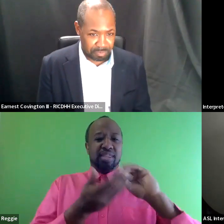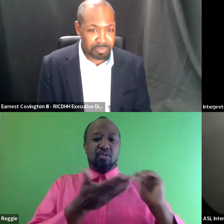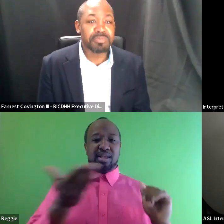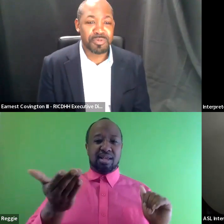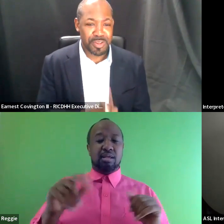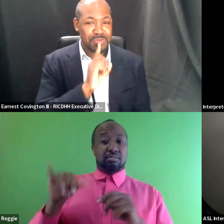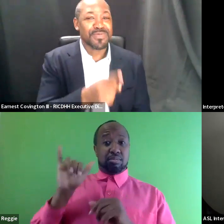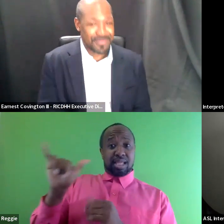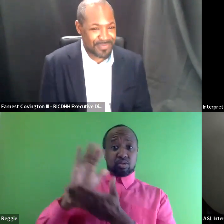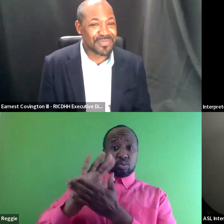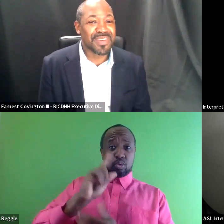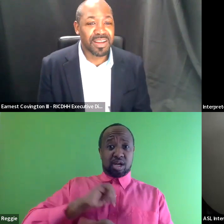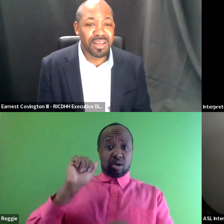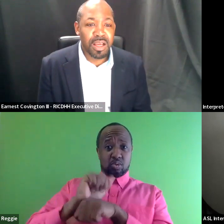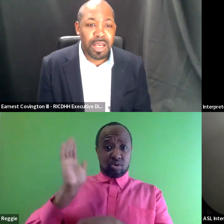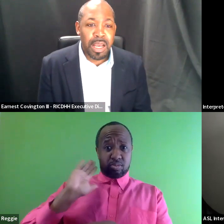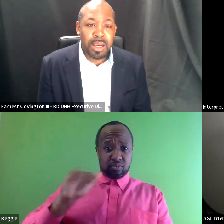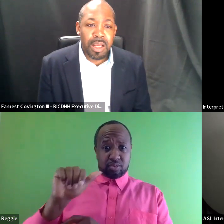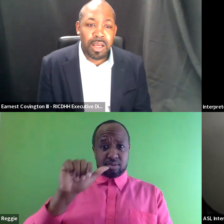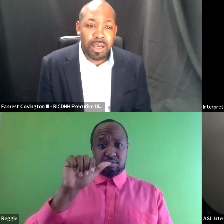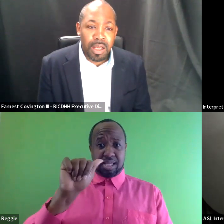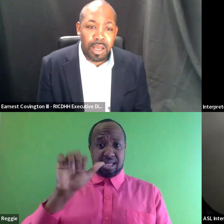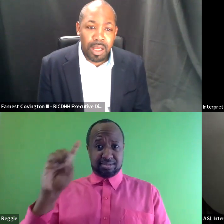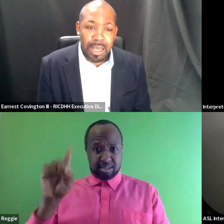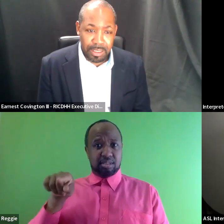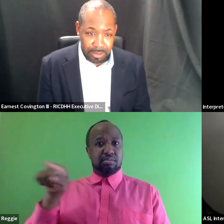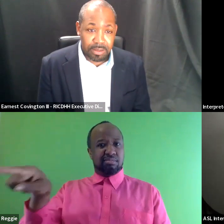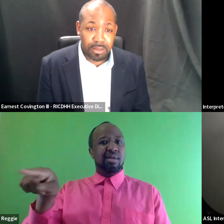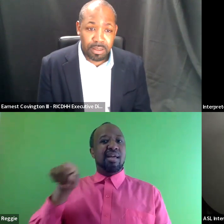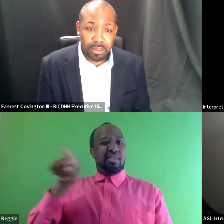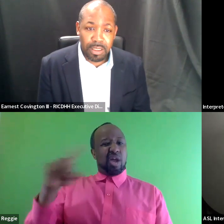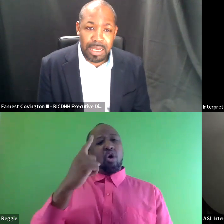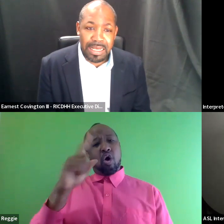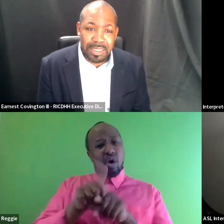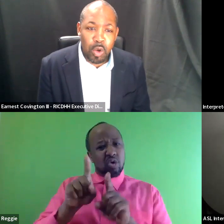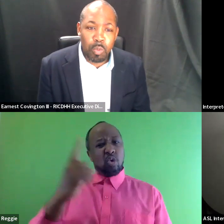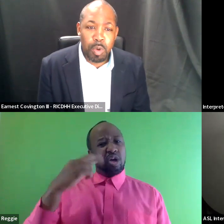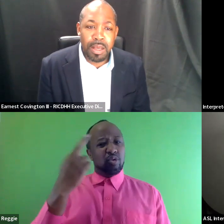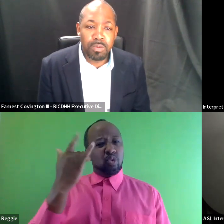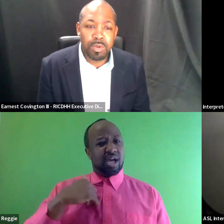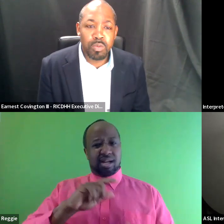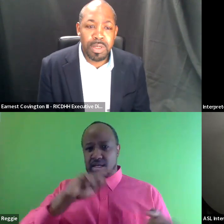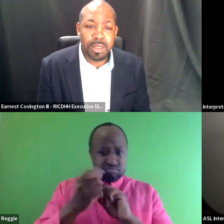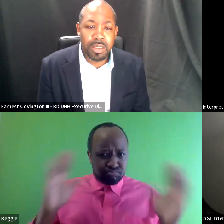too. I just thought of Sure. the school that I was working before, ASD.